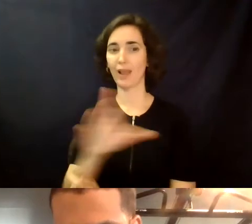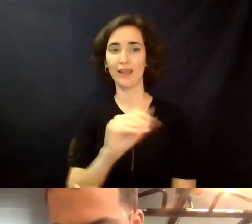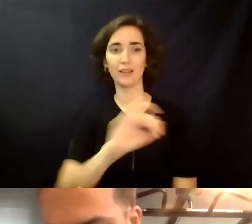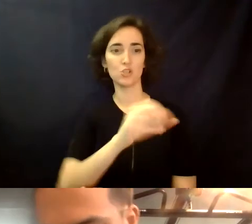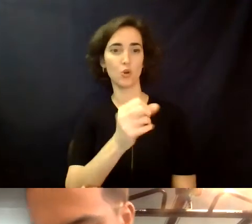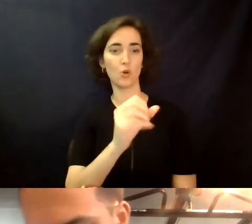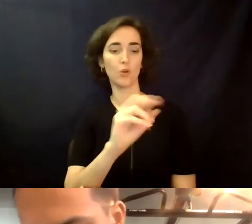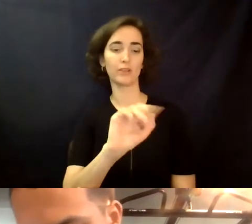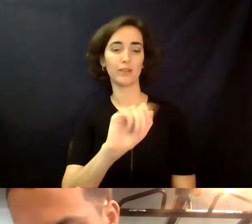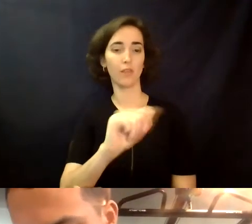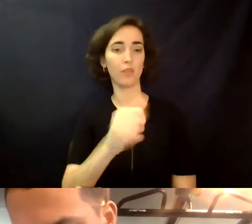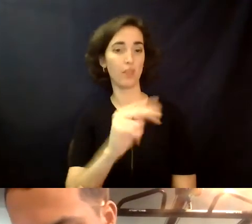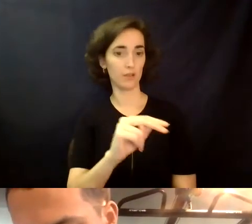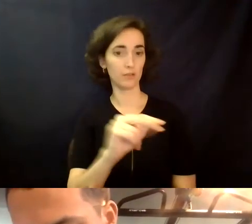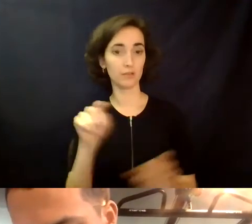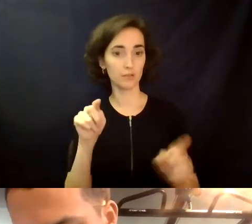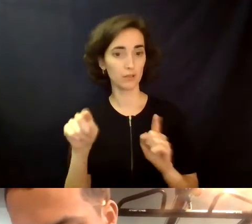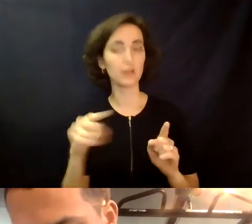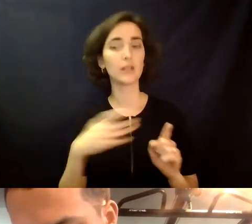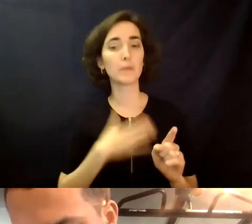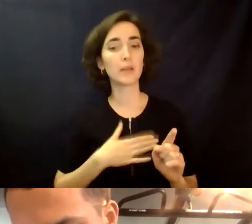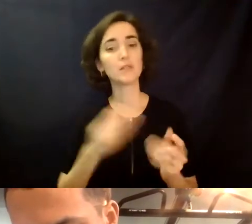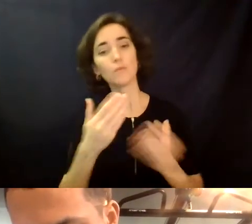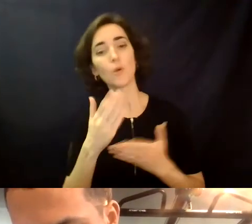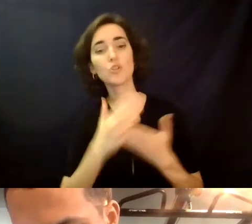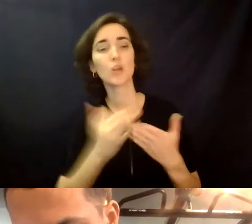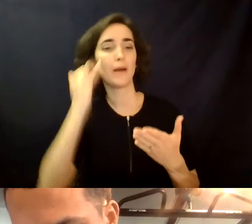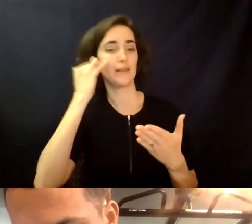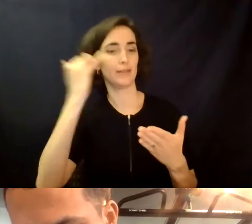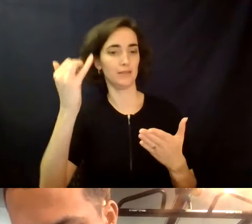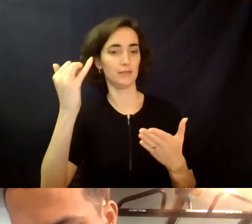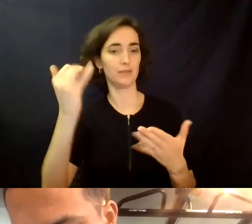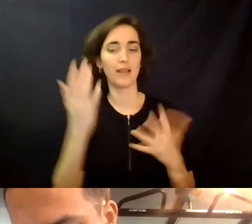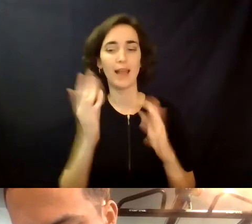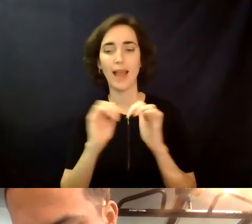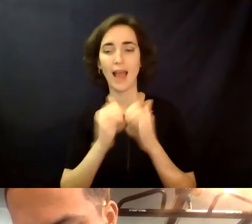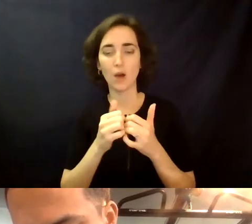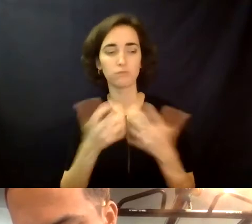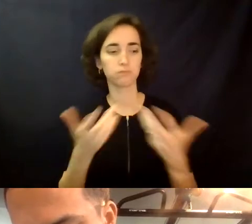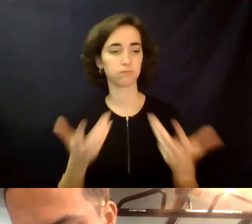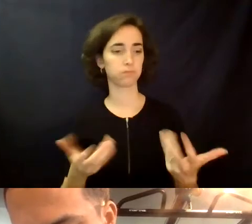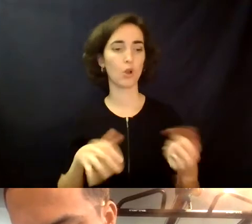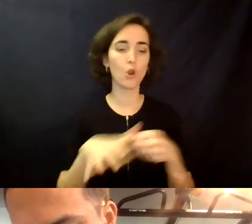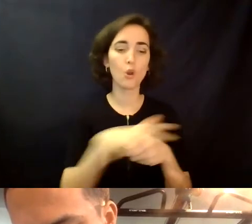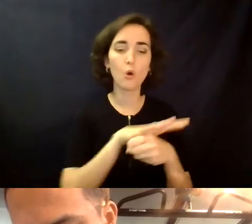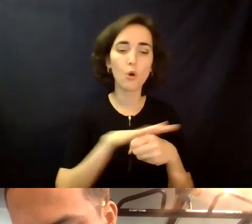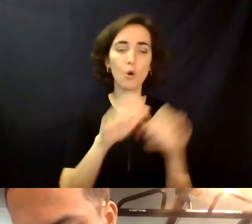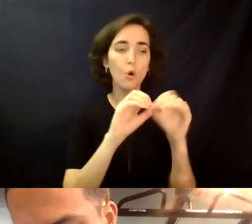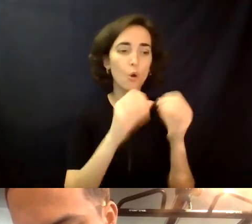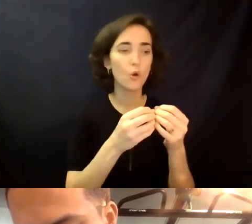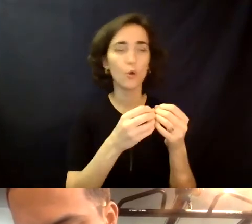share some ideas of how local entities, within the